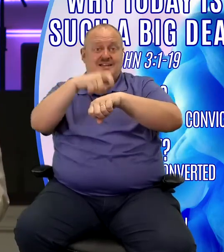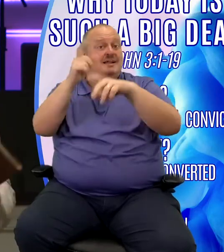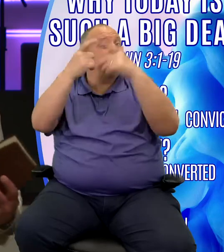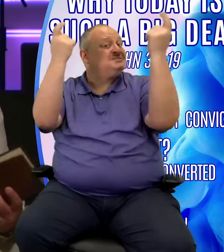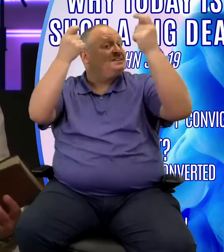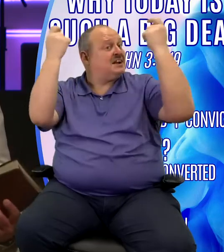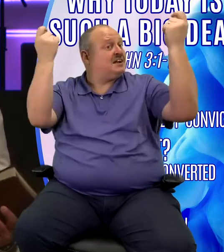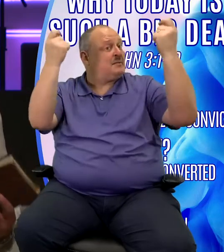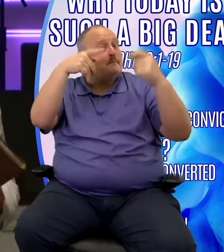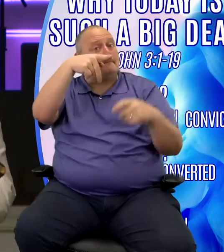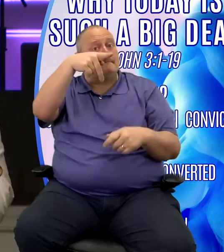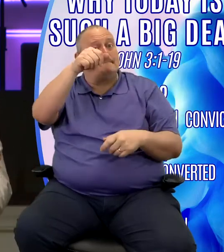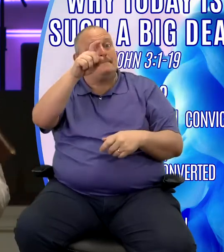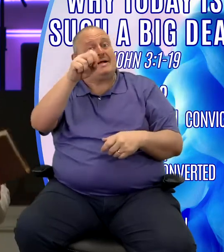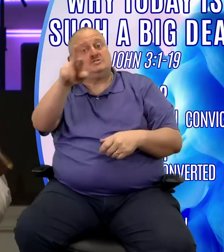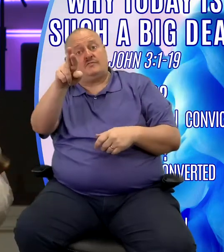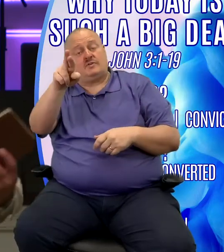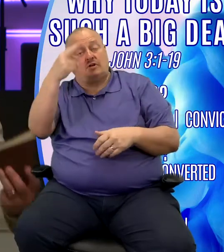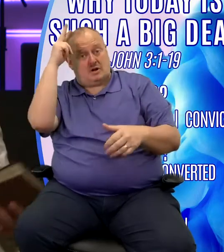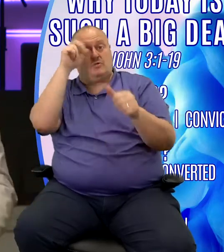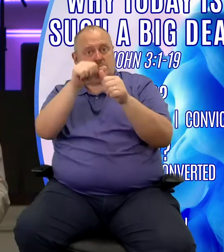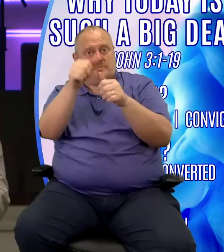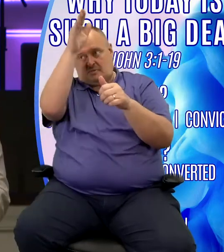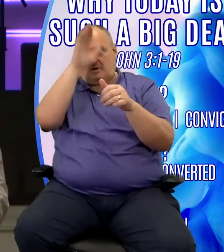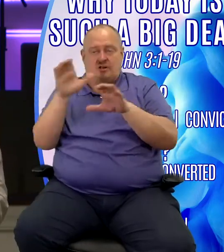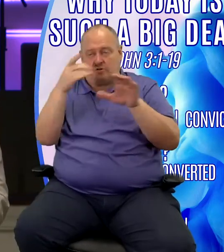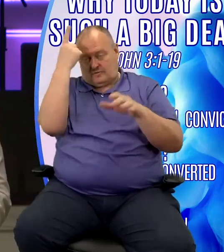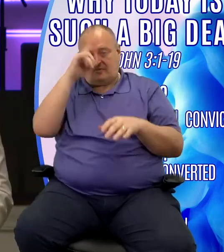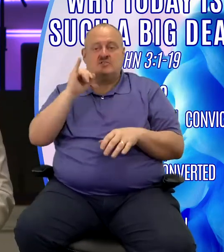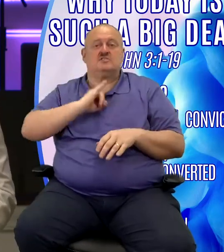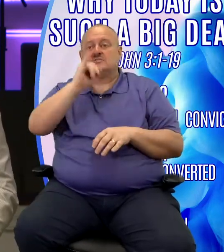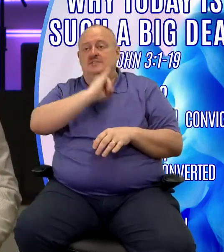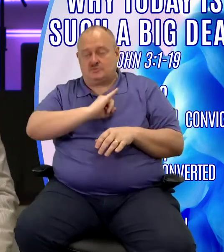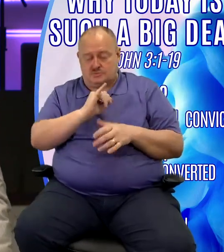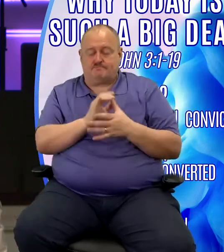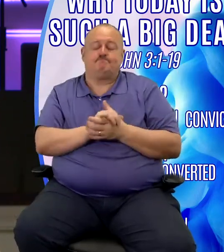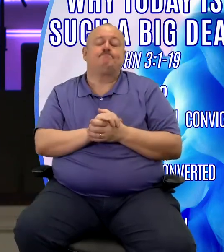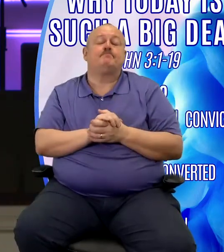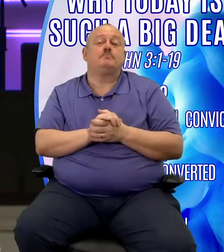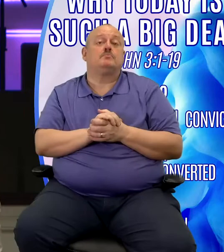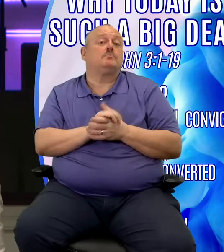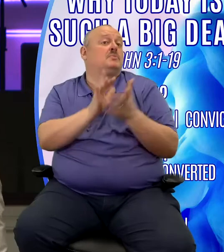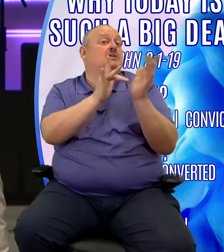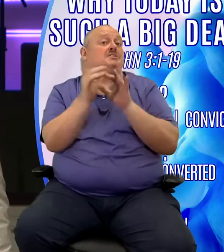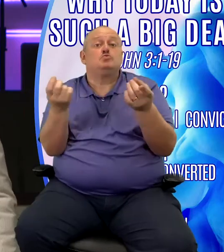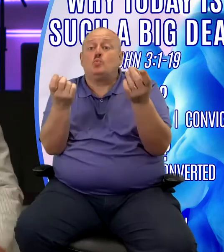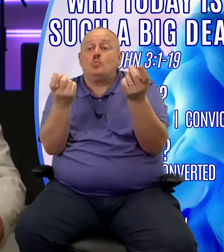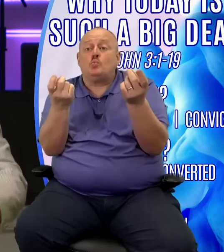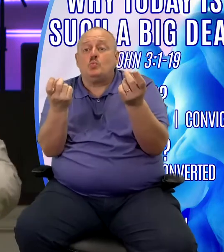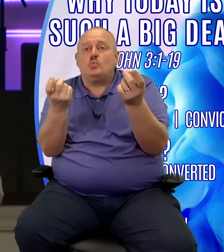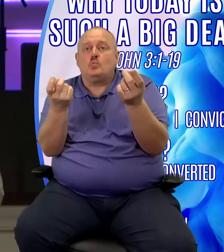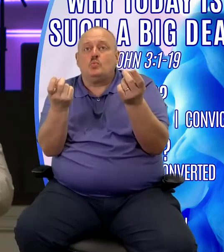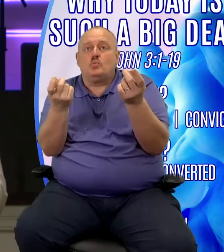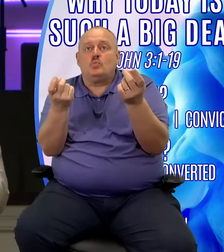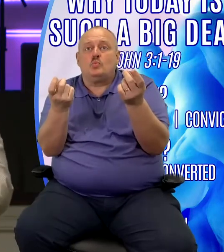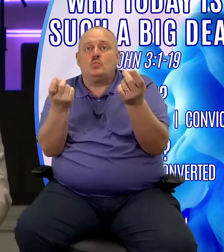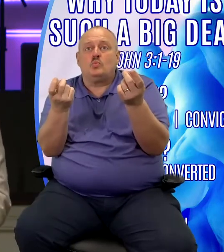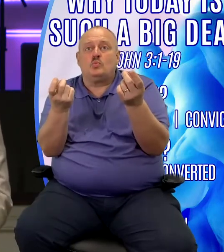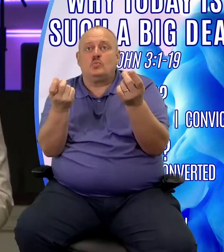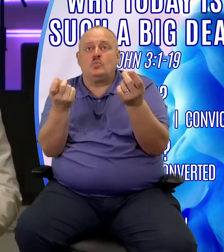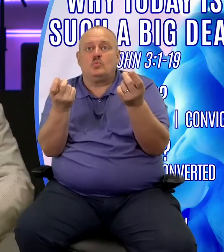the Passover. It's the time to remember what God did on behalf of the Jewish people. What does Jesus do? It says that he gets